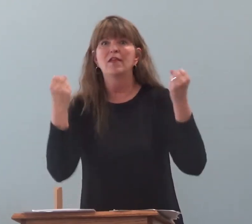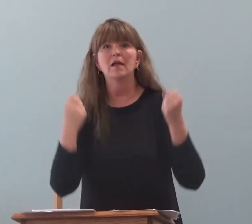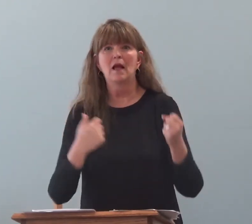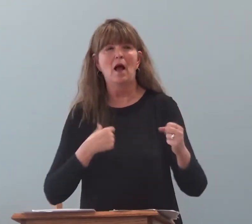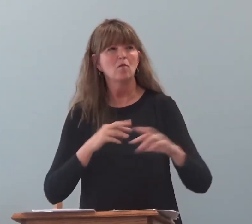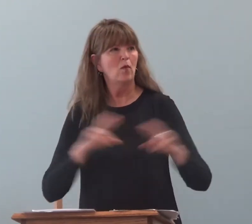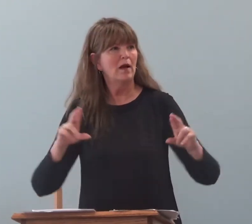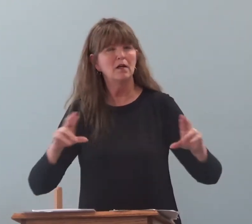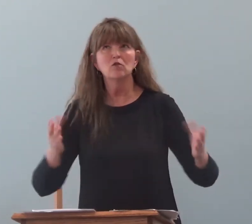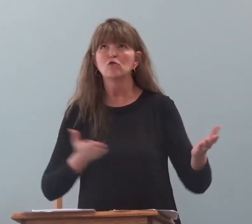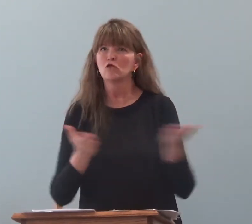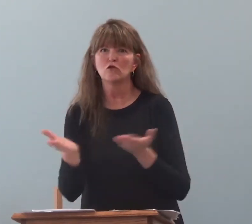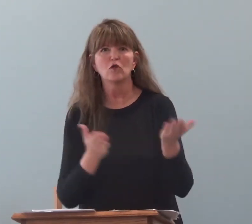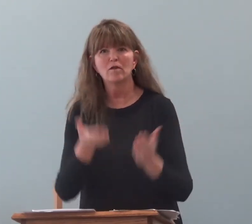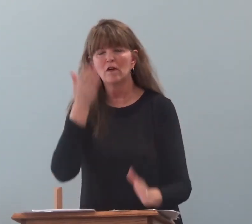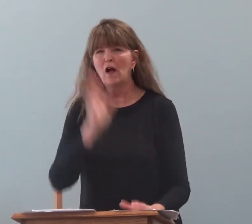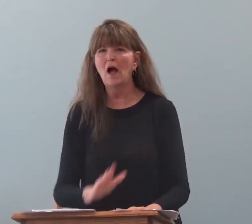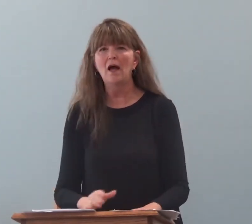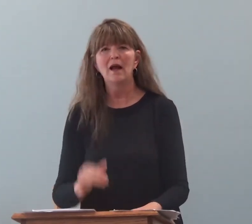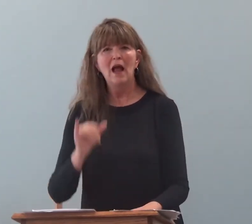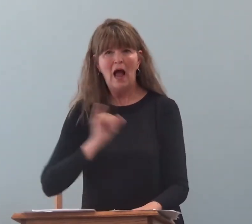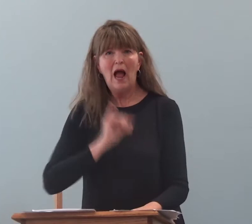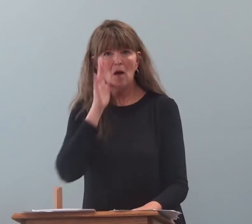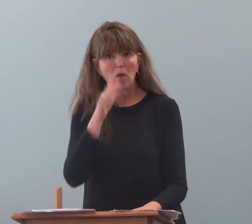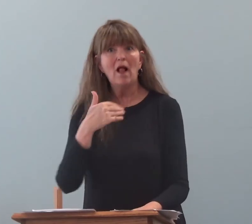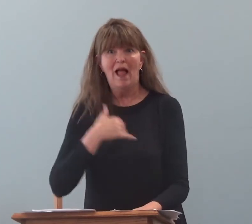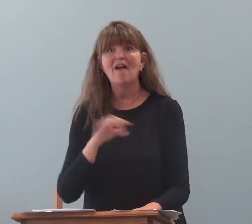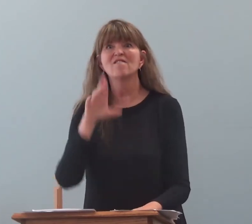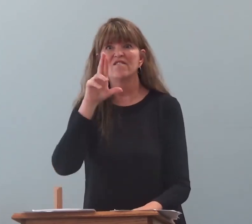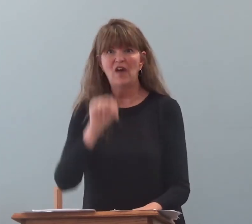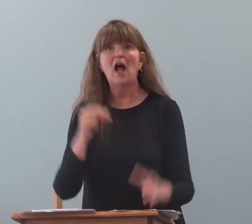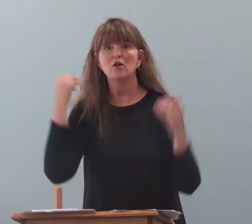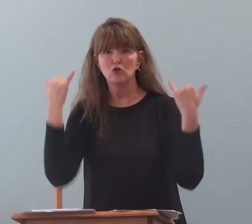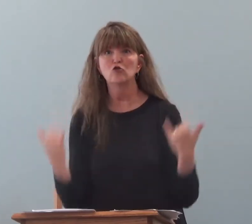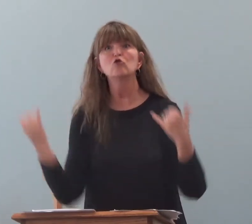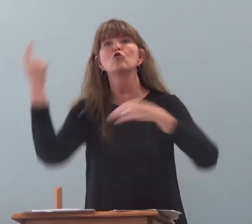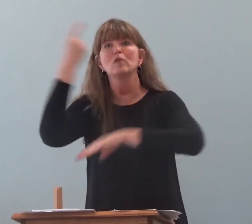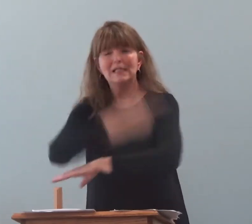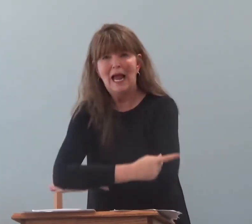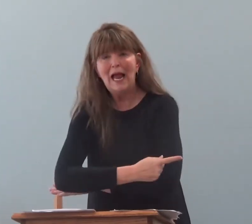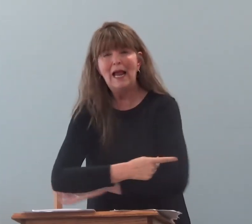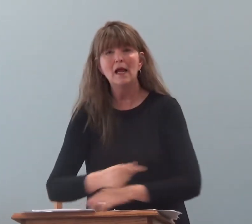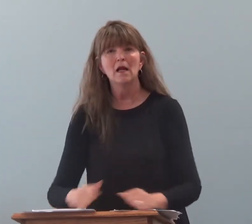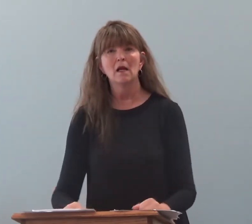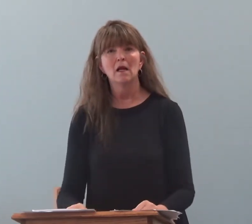I'm healthy, I am ready to serve God, and I will have fun today.